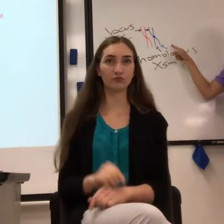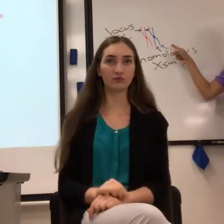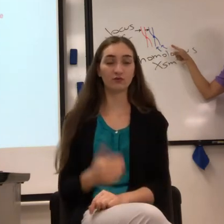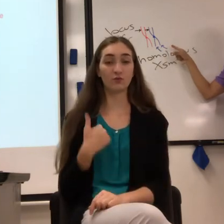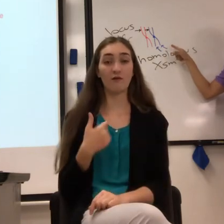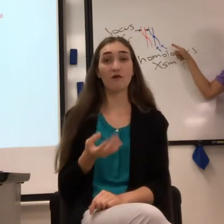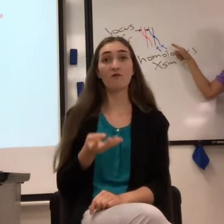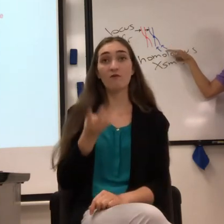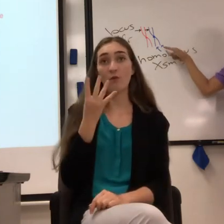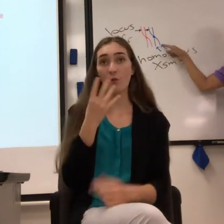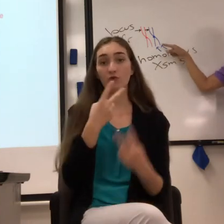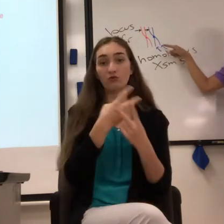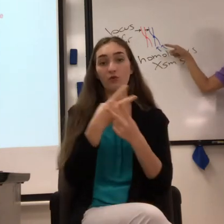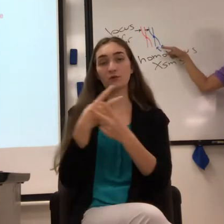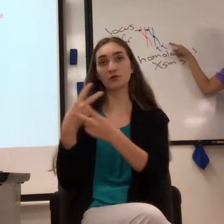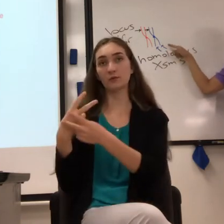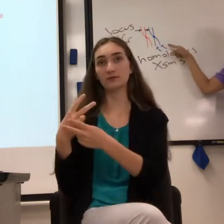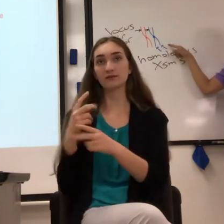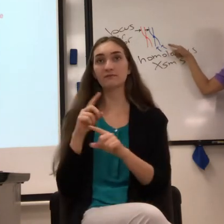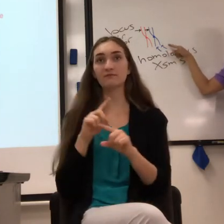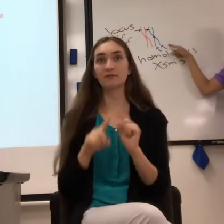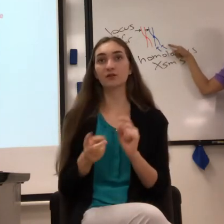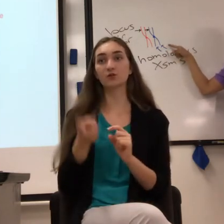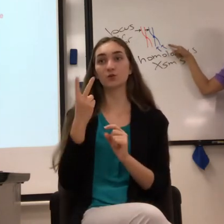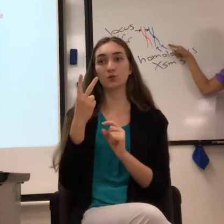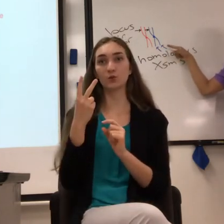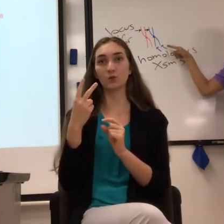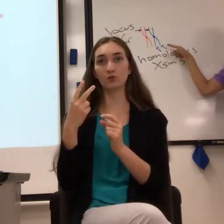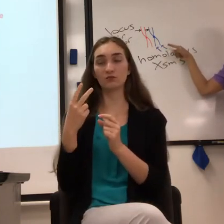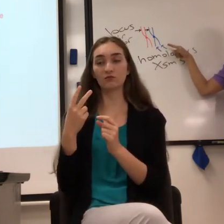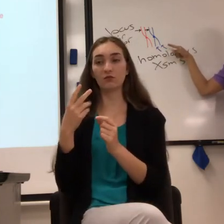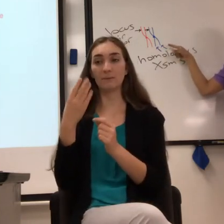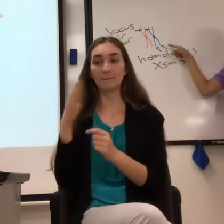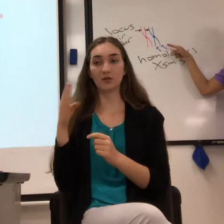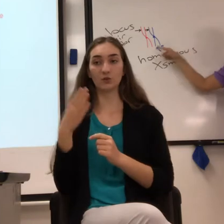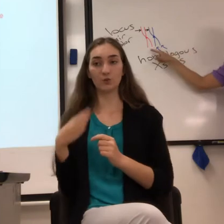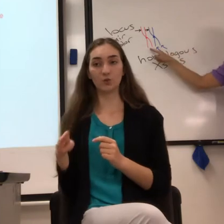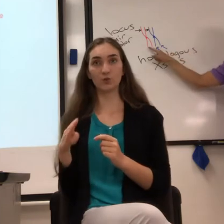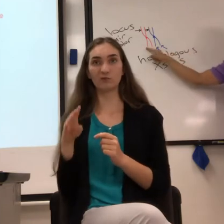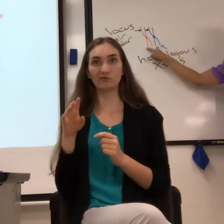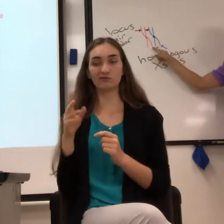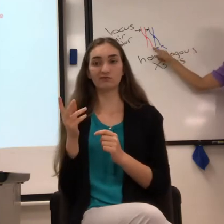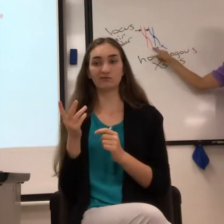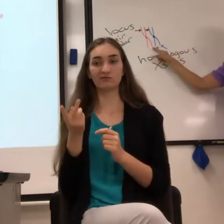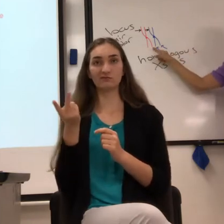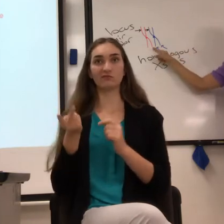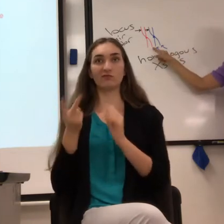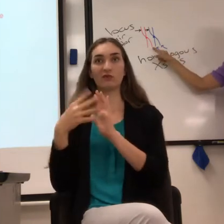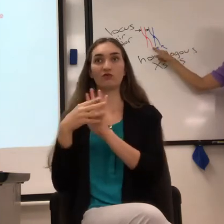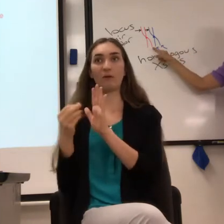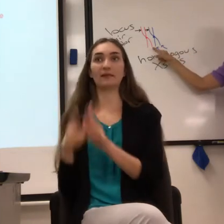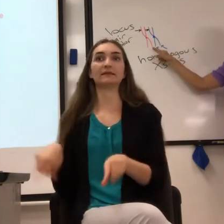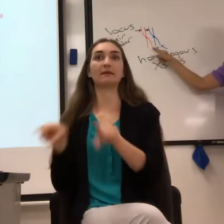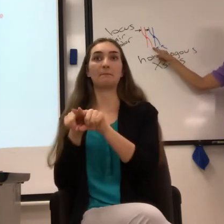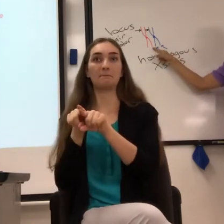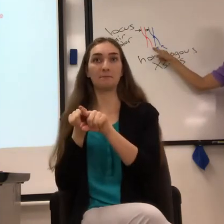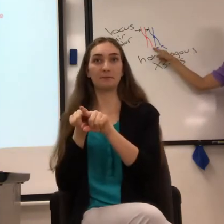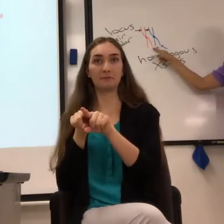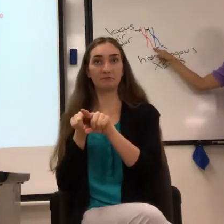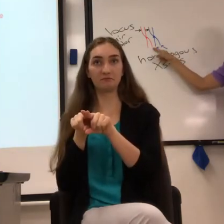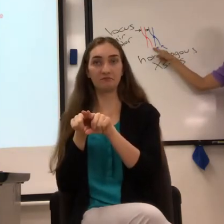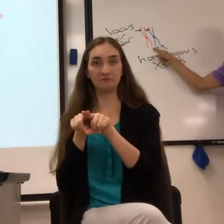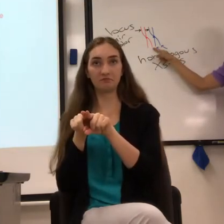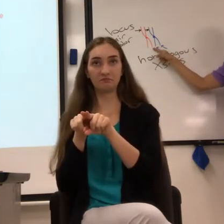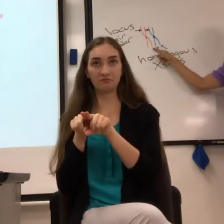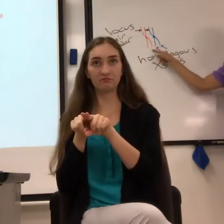chromosomes, right? The two blues are copies. We call them sister chromatids. The two reds are copies. We call them